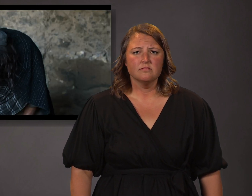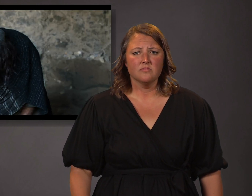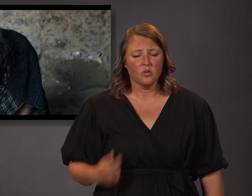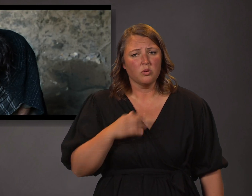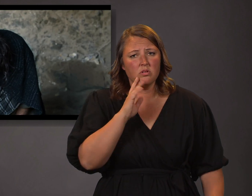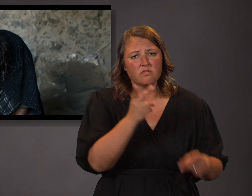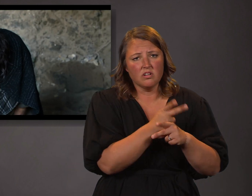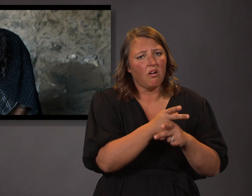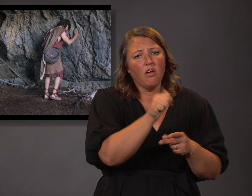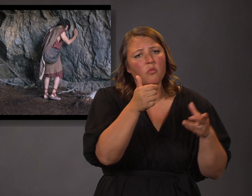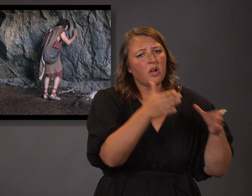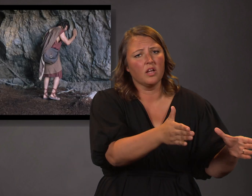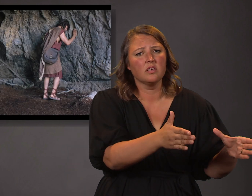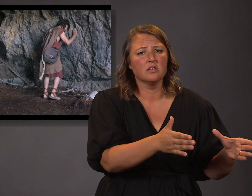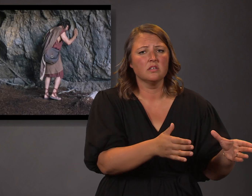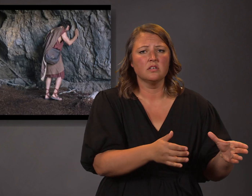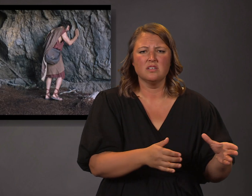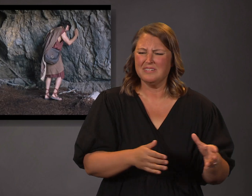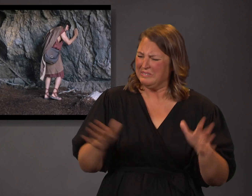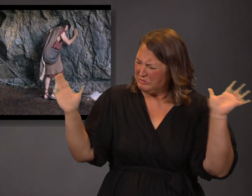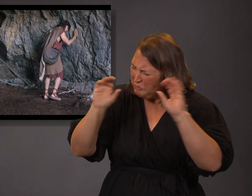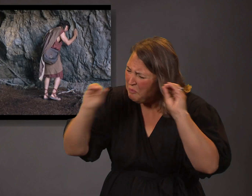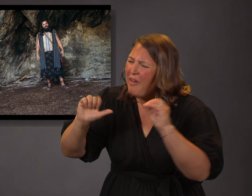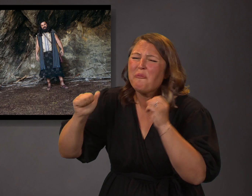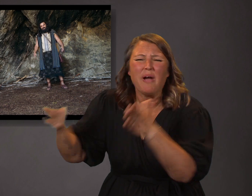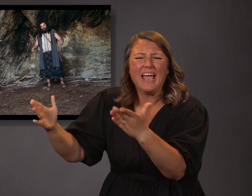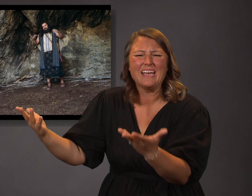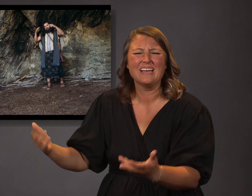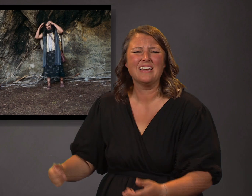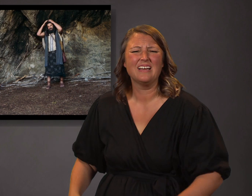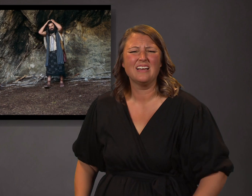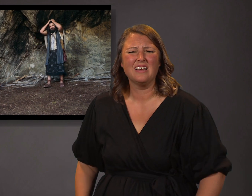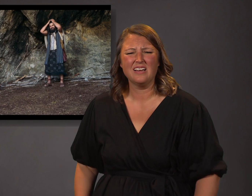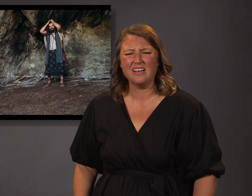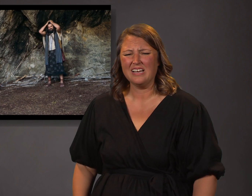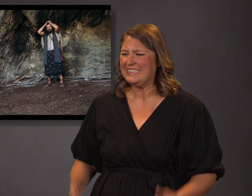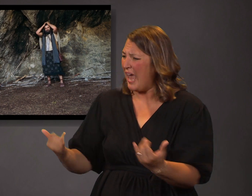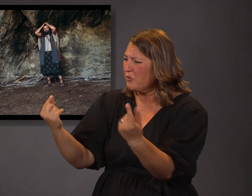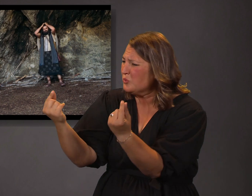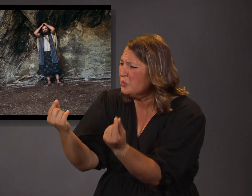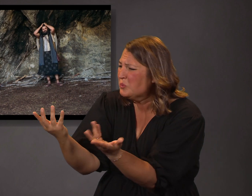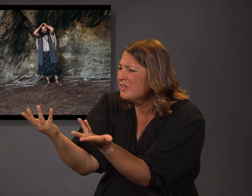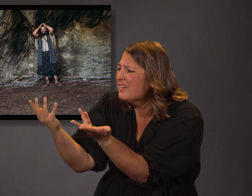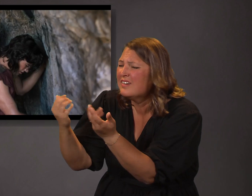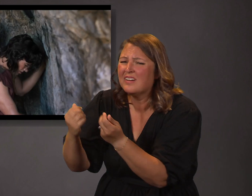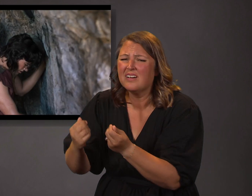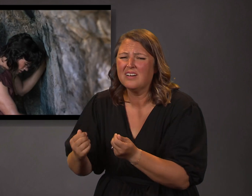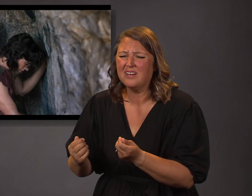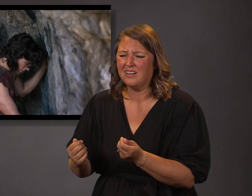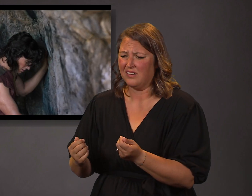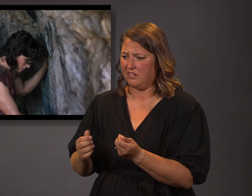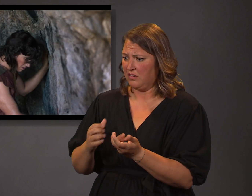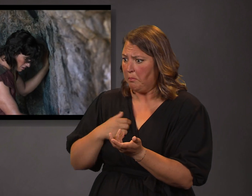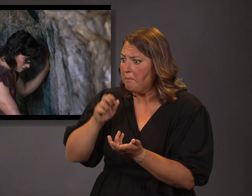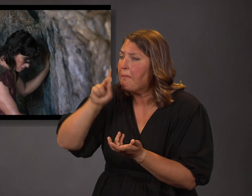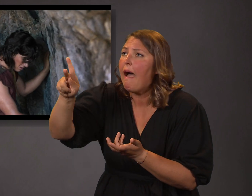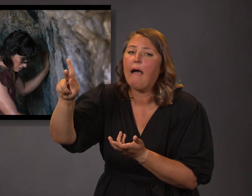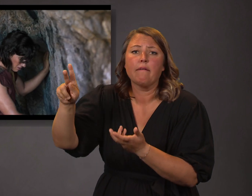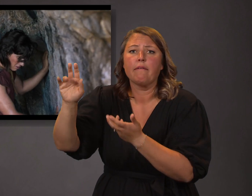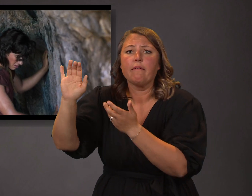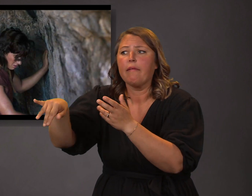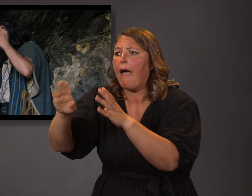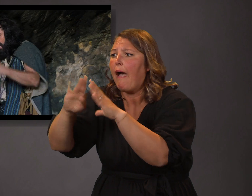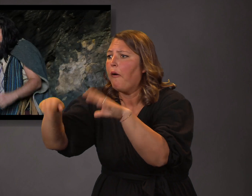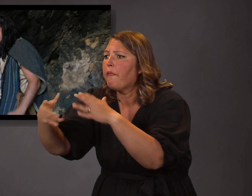We will find another way. There is no other way! What do you propose now? Return to the house of